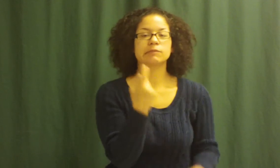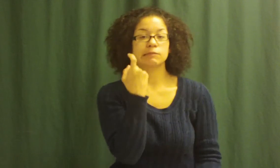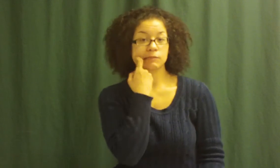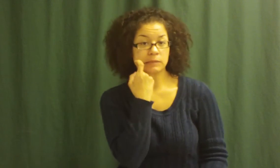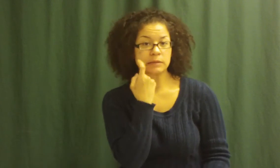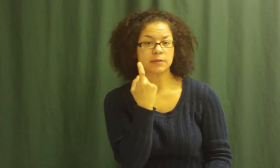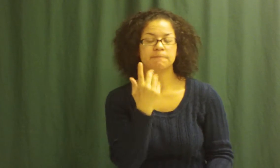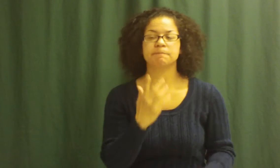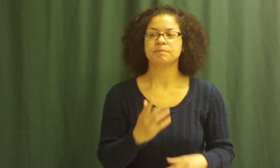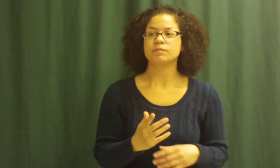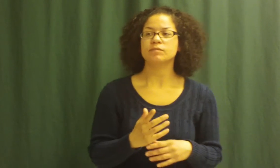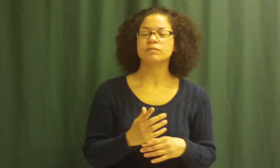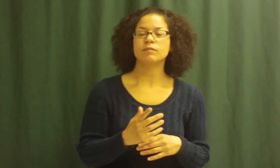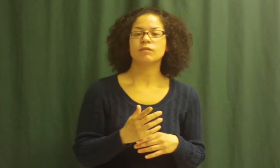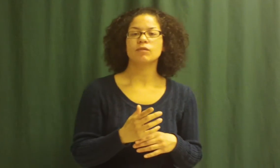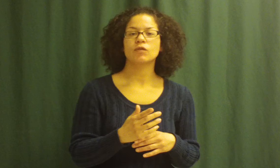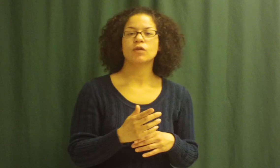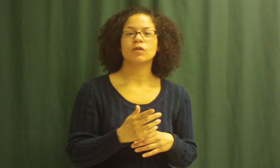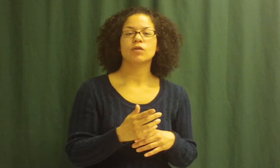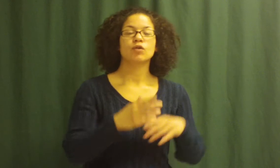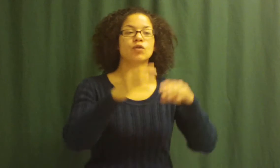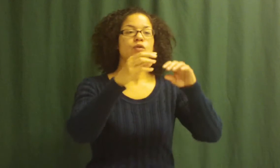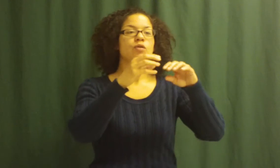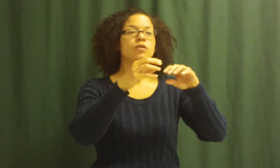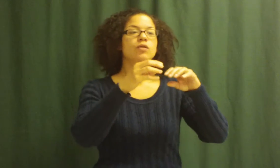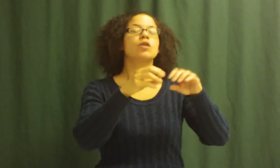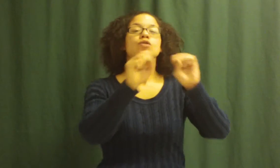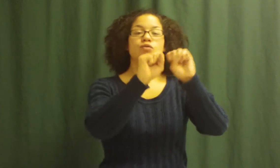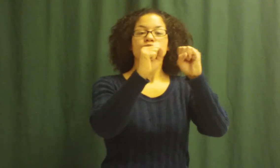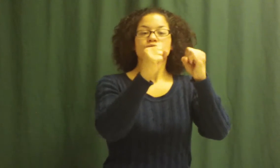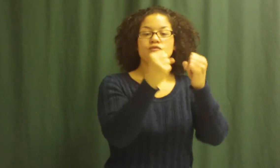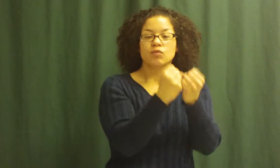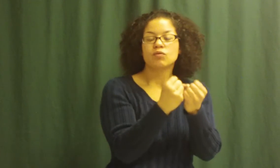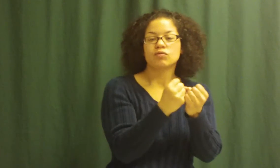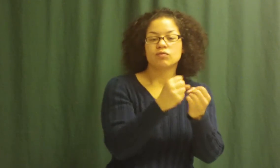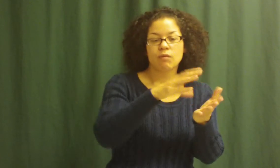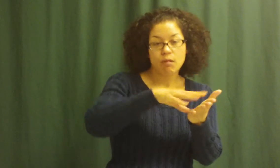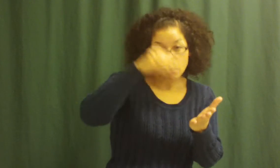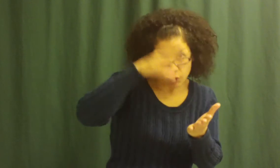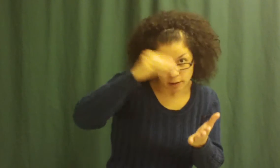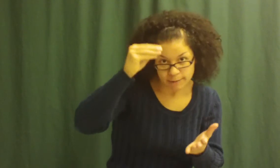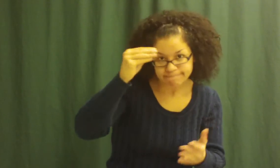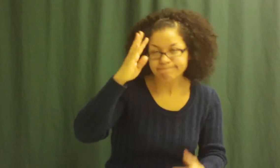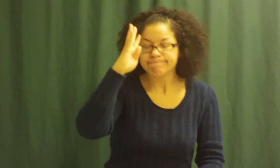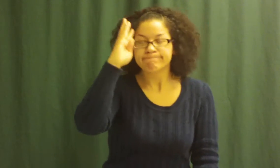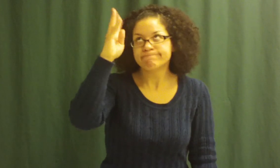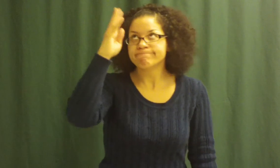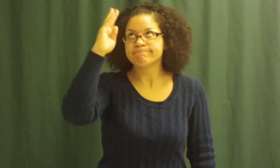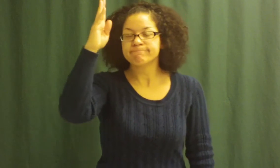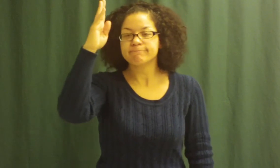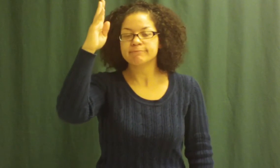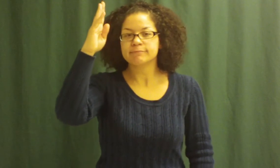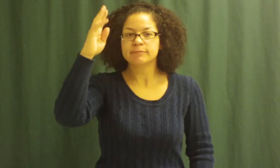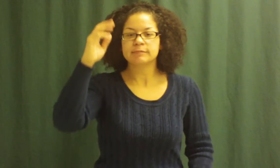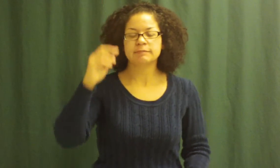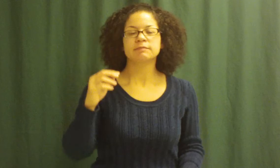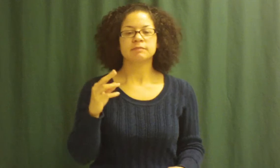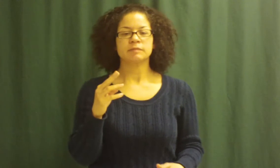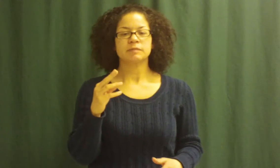social learning theorists and social biologists have added their expertise